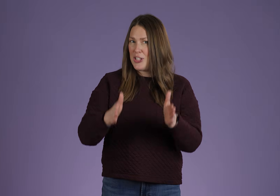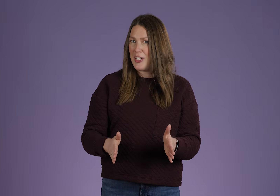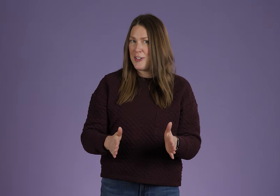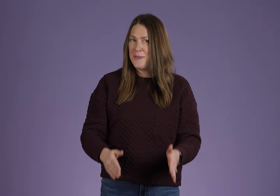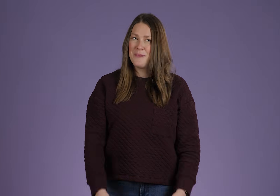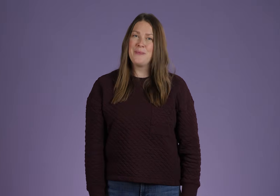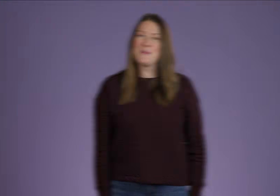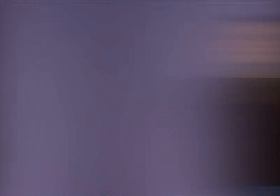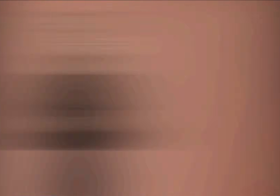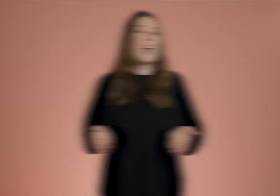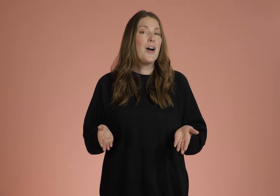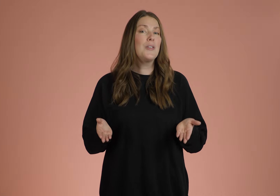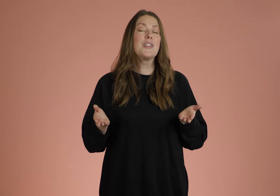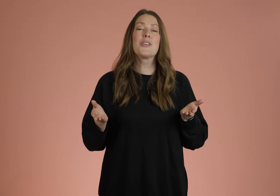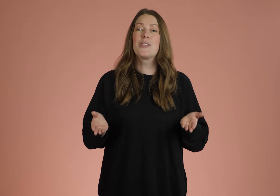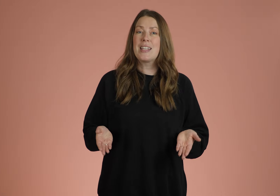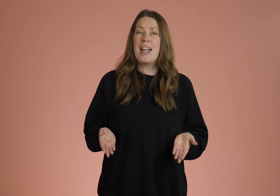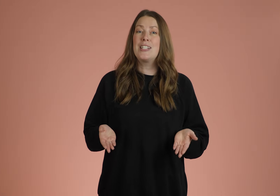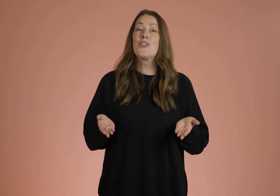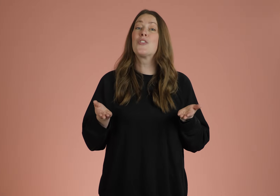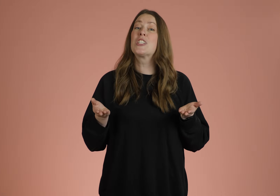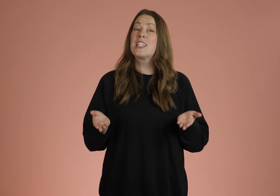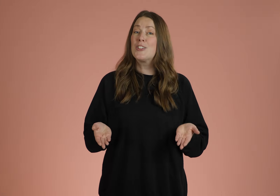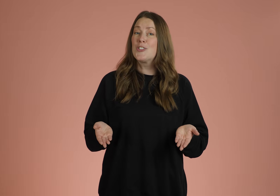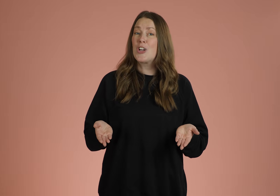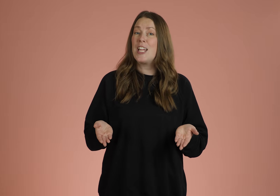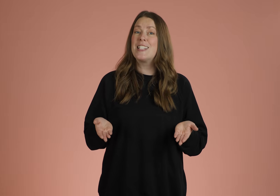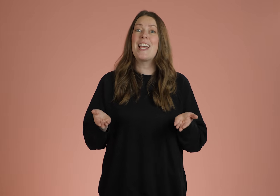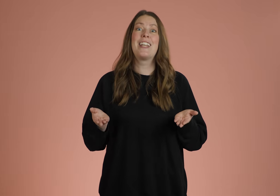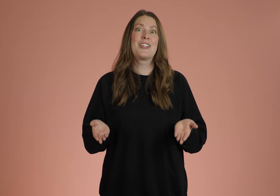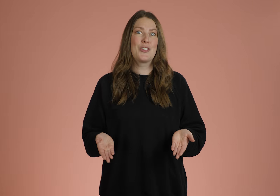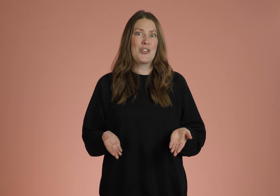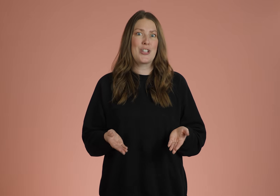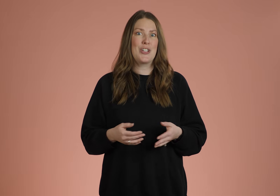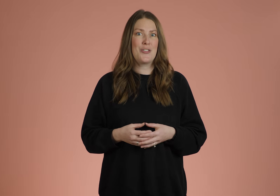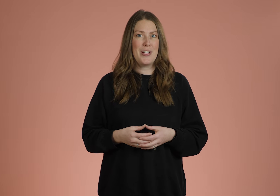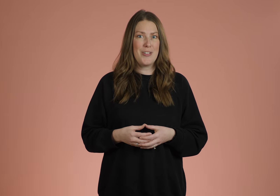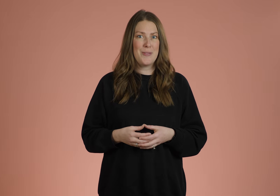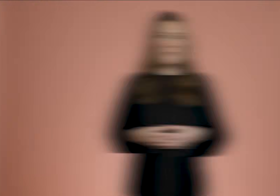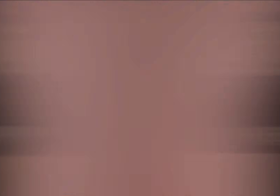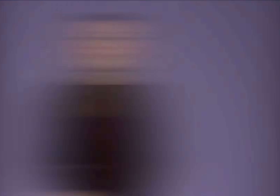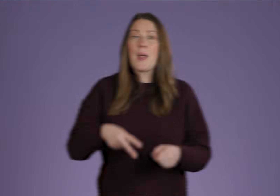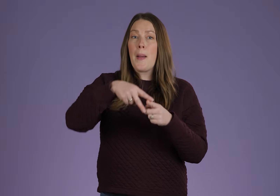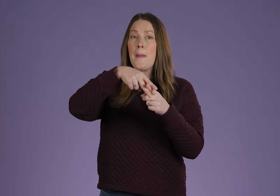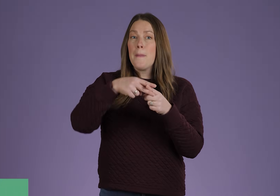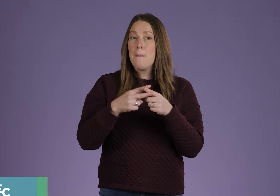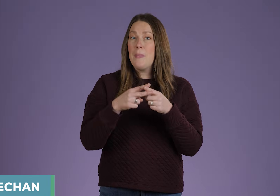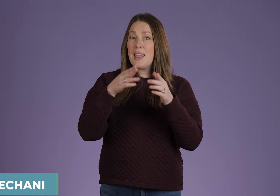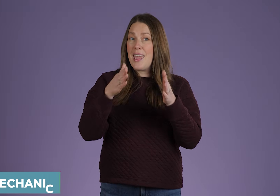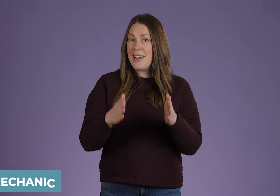Engineer. Now let's learn signs for skilled trades and construction careers.